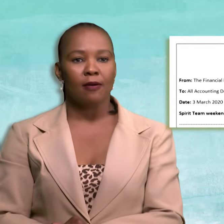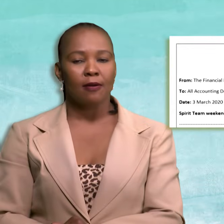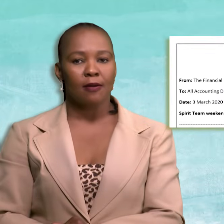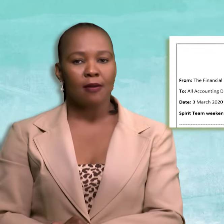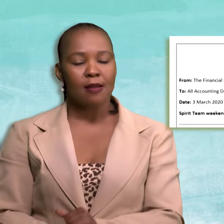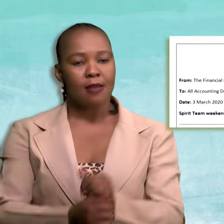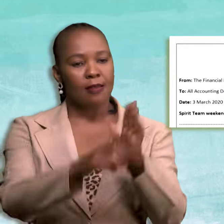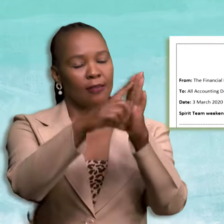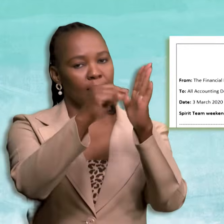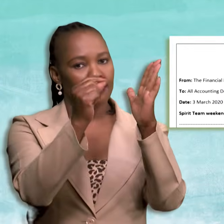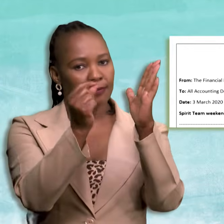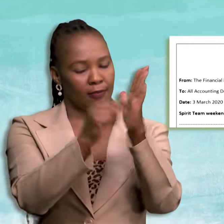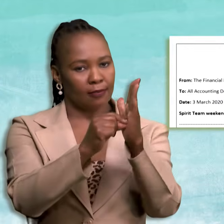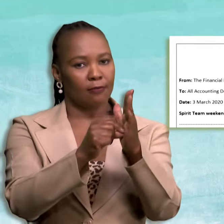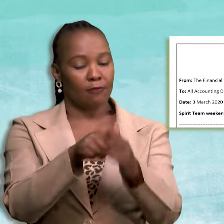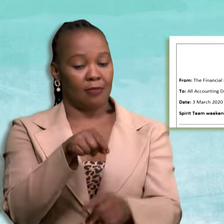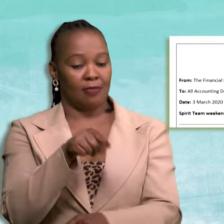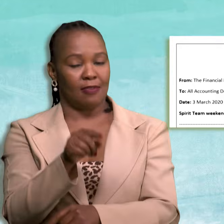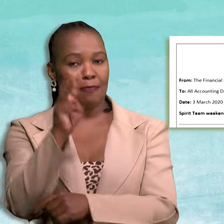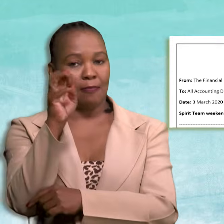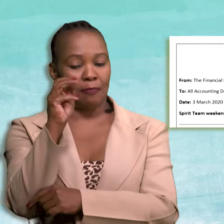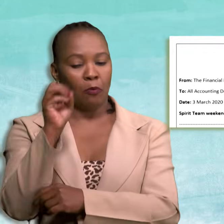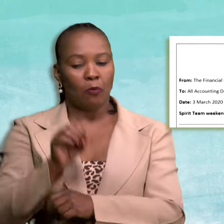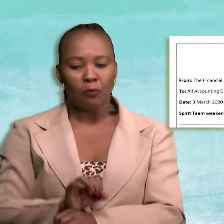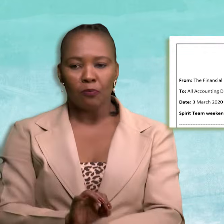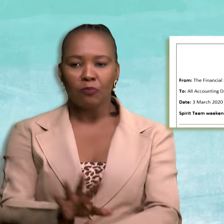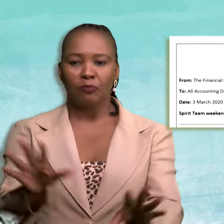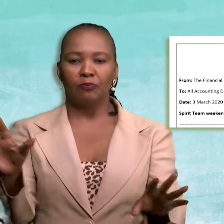the date that the memo has been circulated,